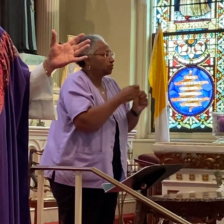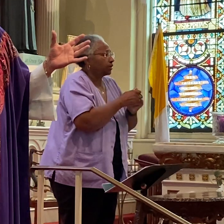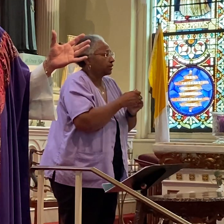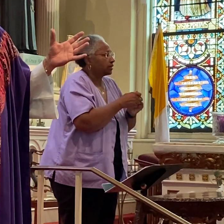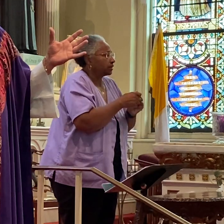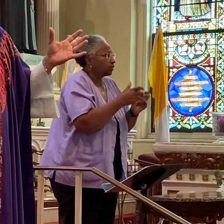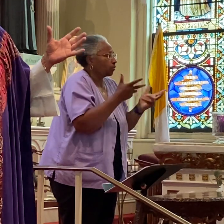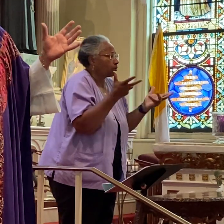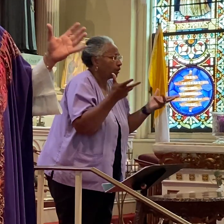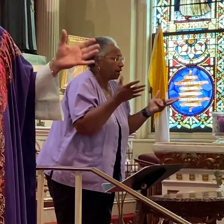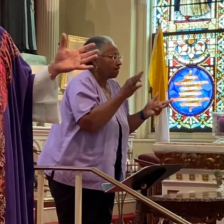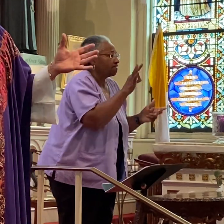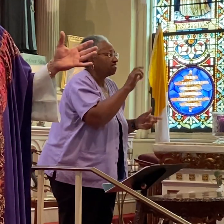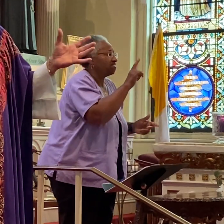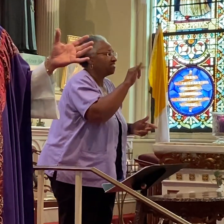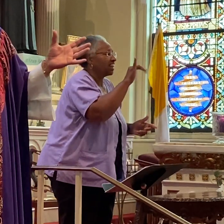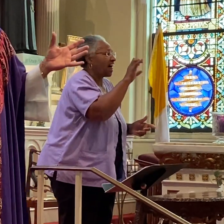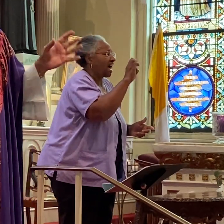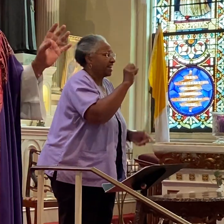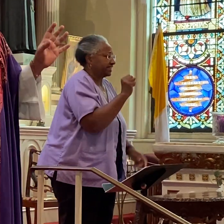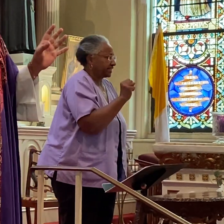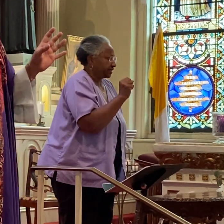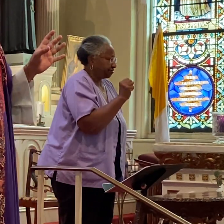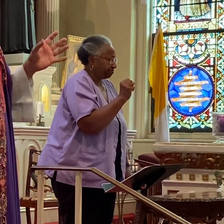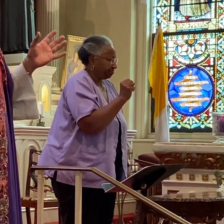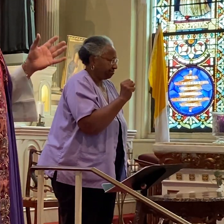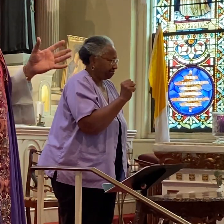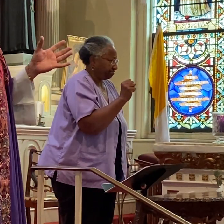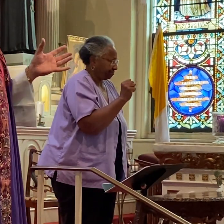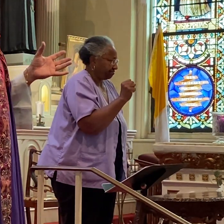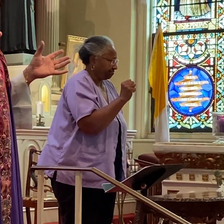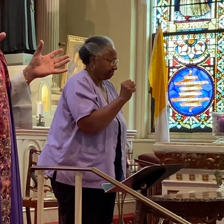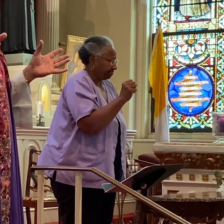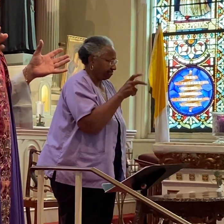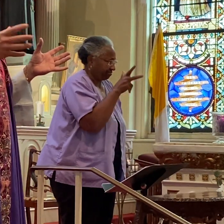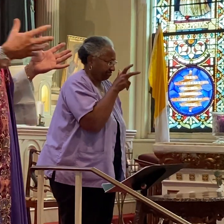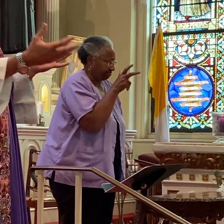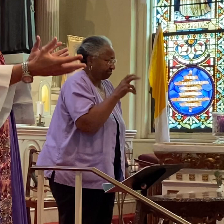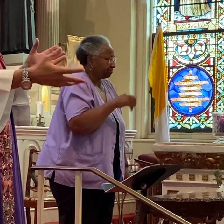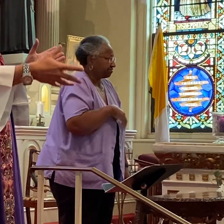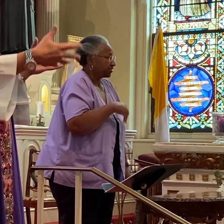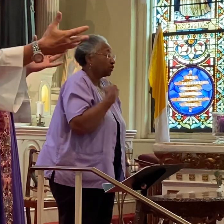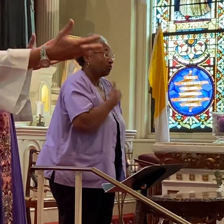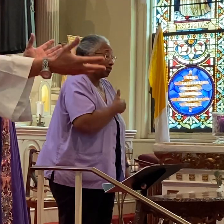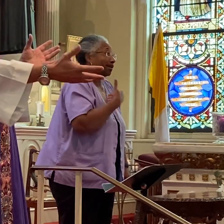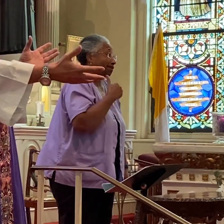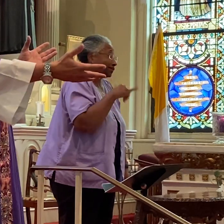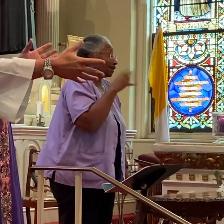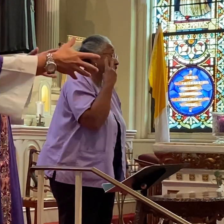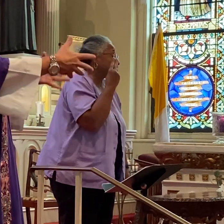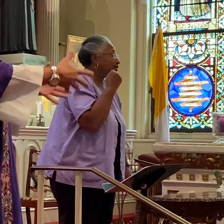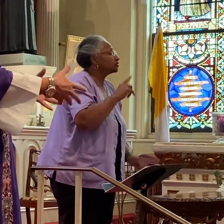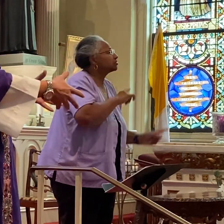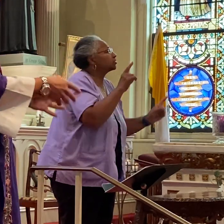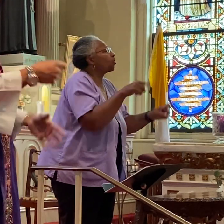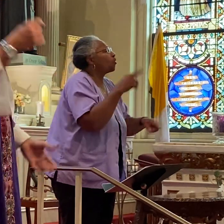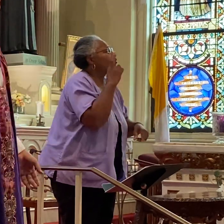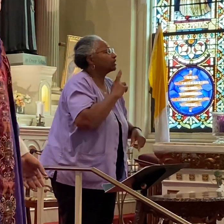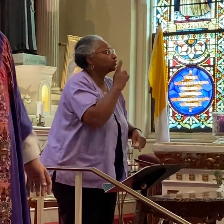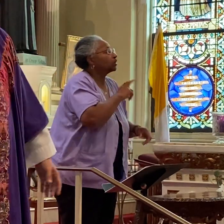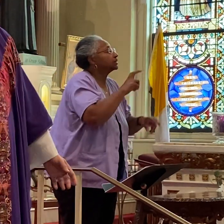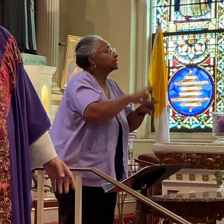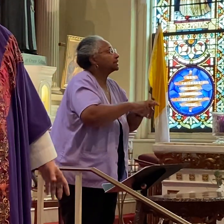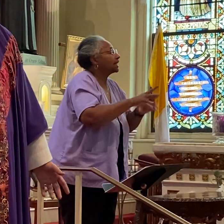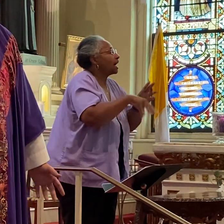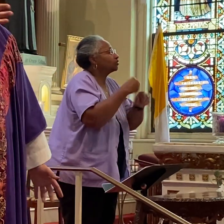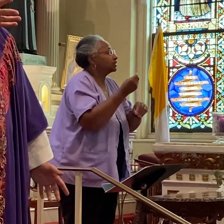flies. There were lots of flies, and I'm not talking, we all have that experience. You know, you go to a restaurant, you sit outside,